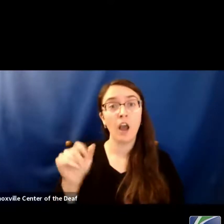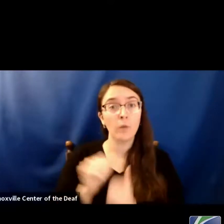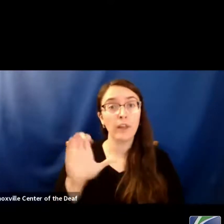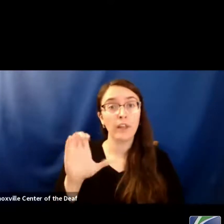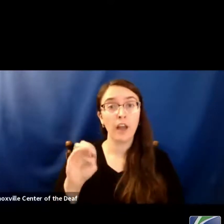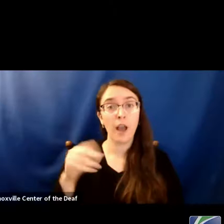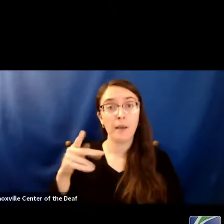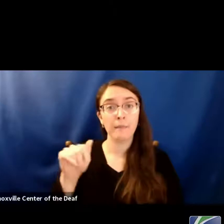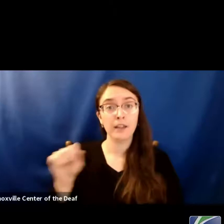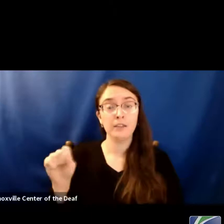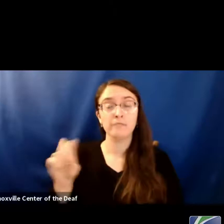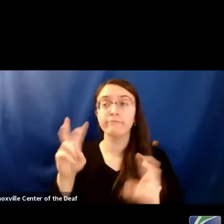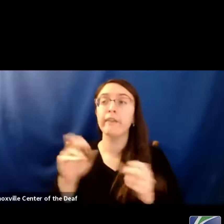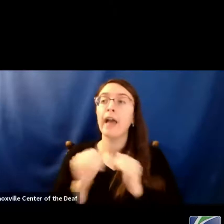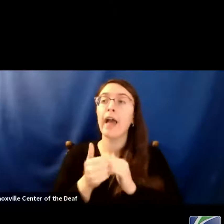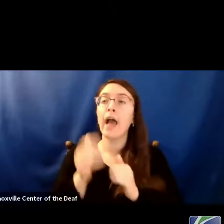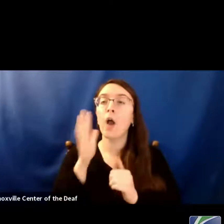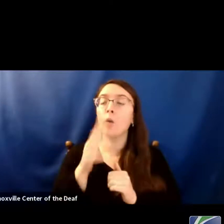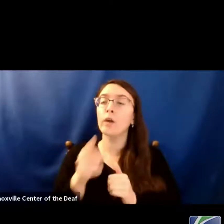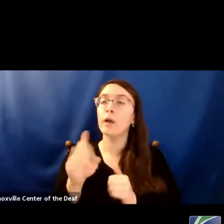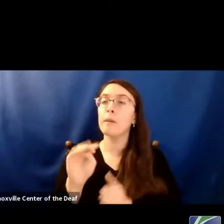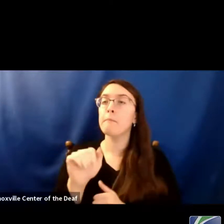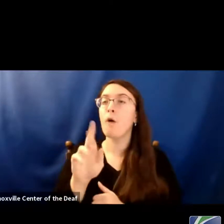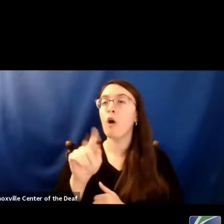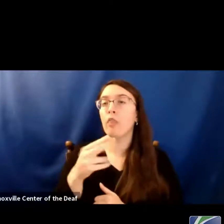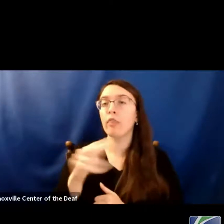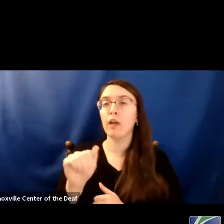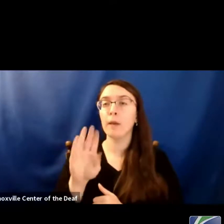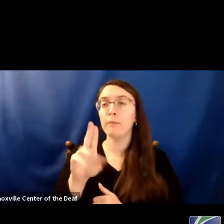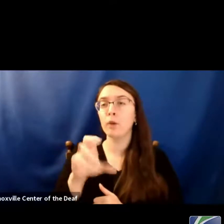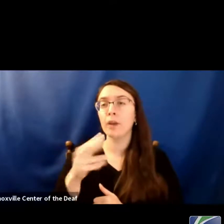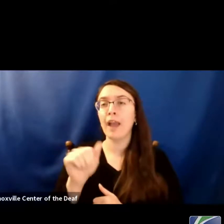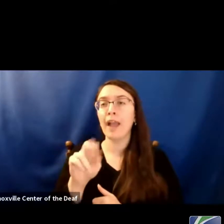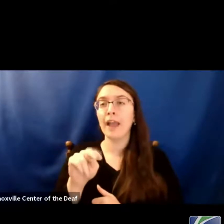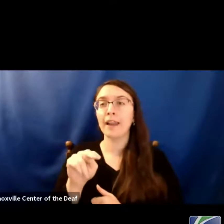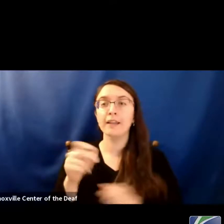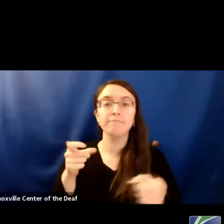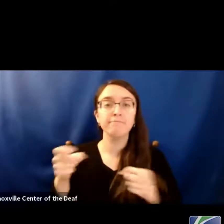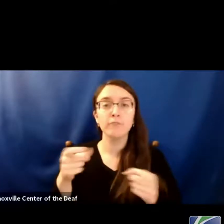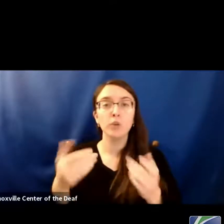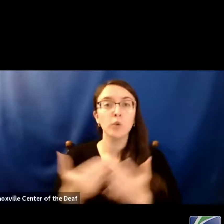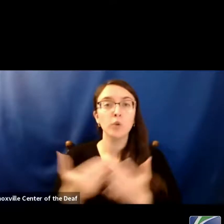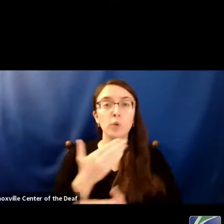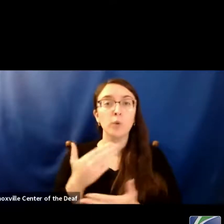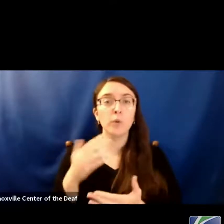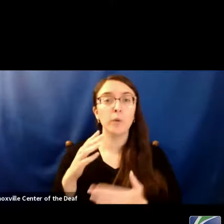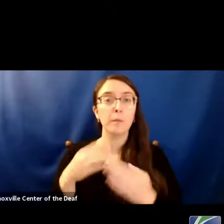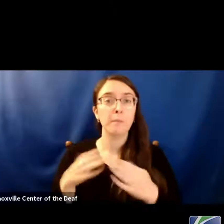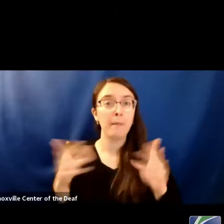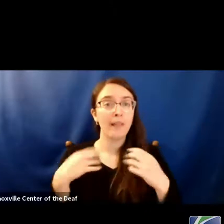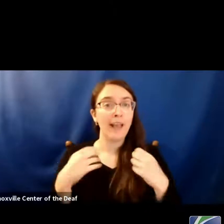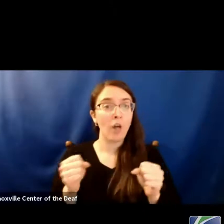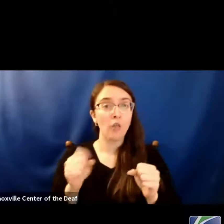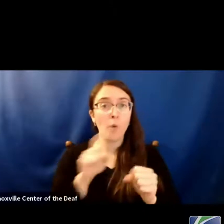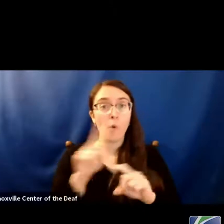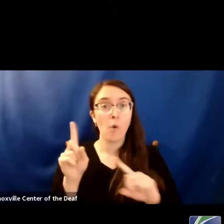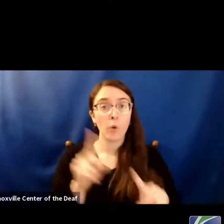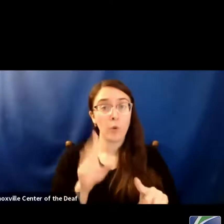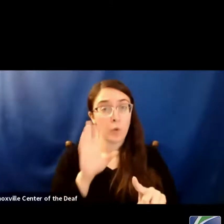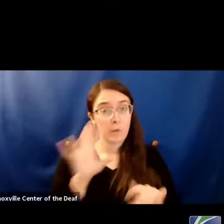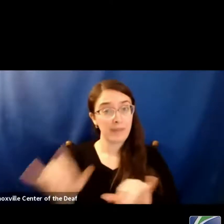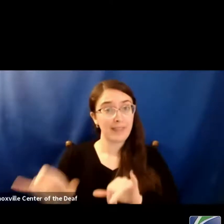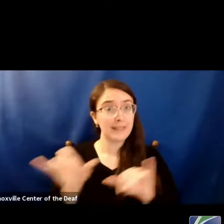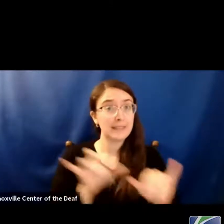Buchanan handle the existing public health orders? Will she have to issue new orders identical to the existing ones? If